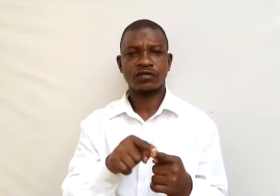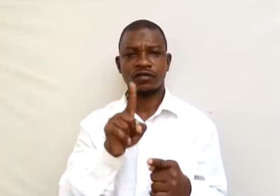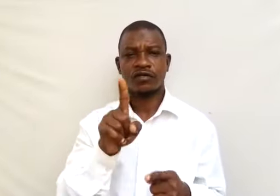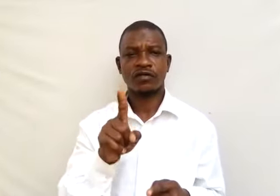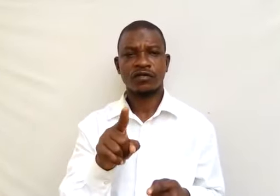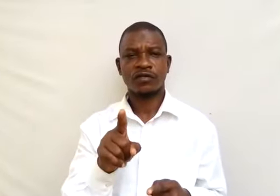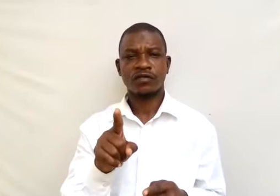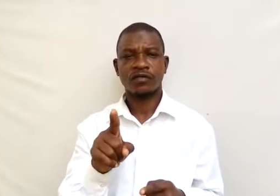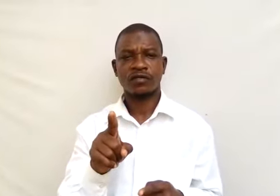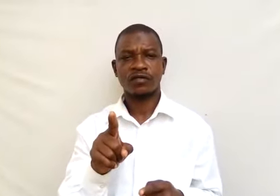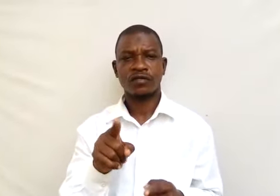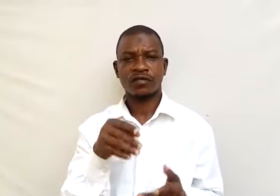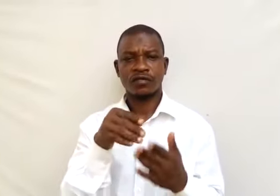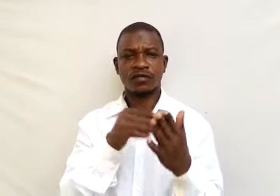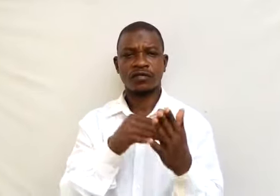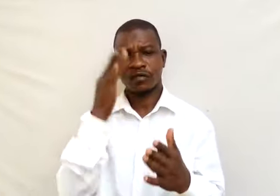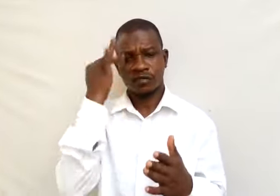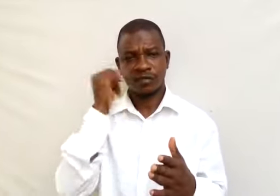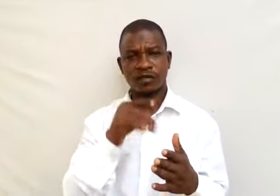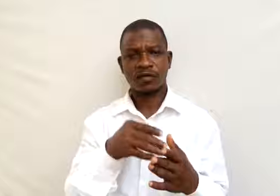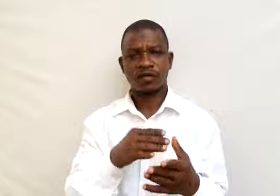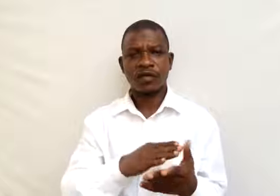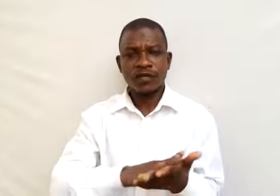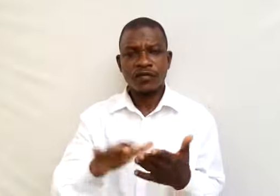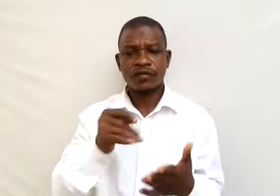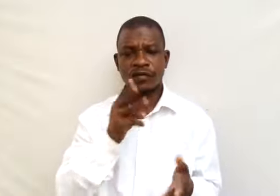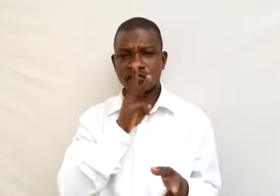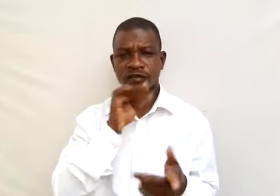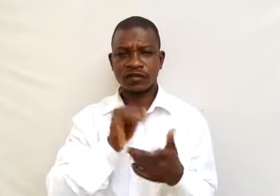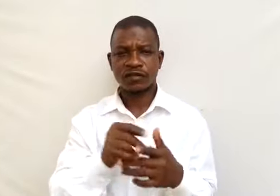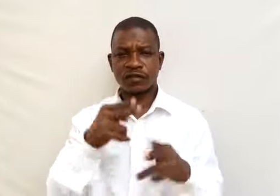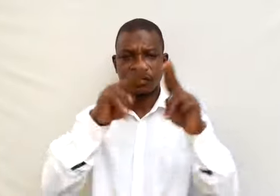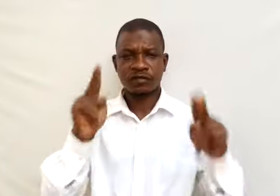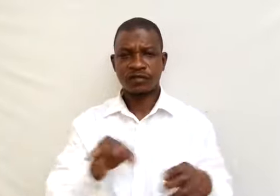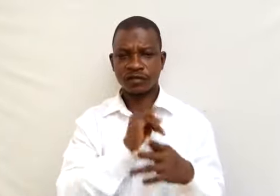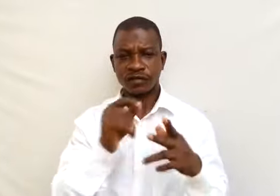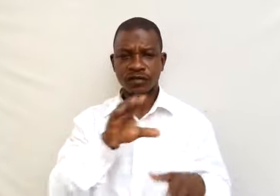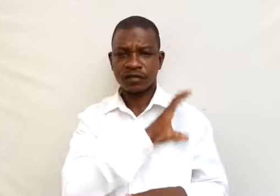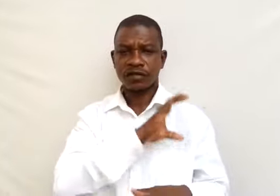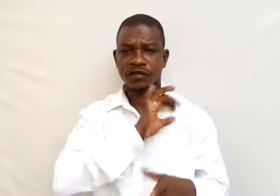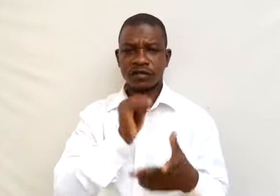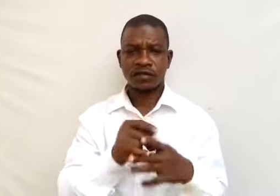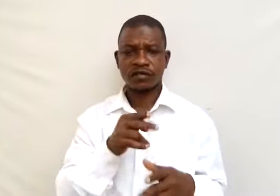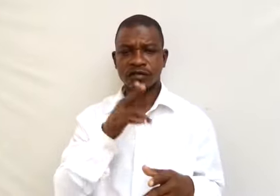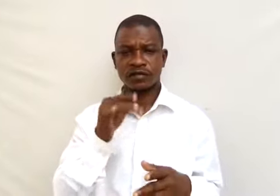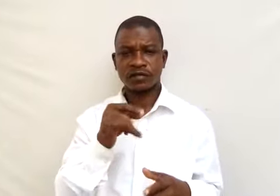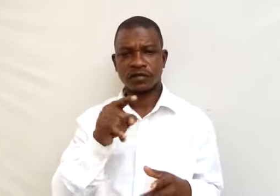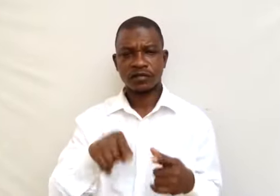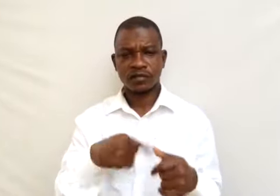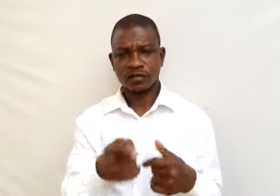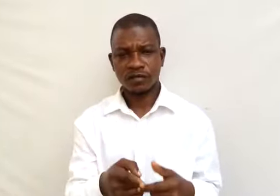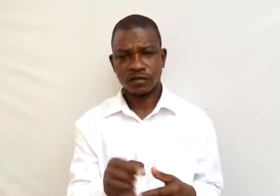state-wide freshwater habitat is characterized those two